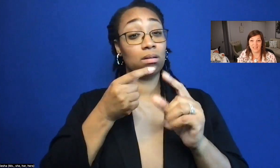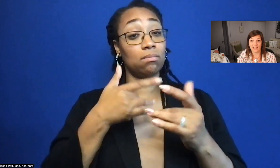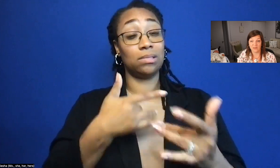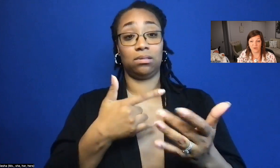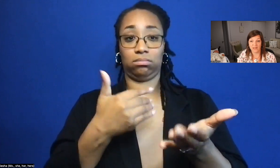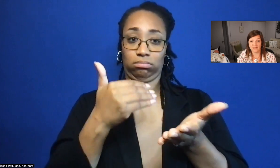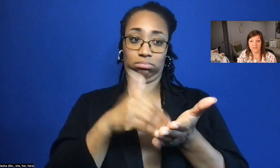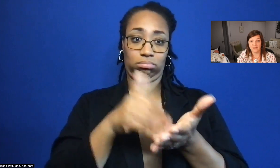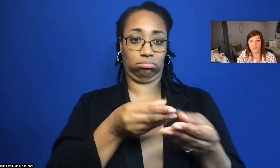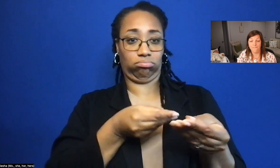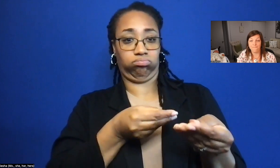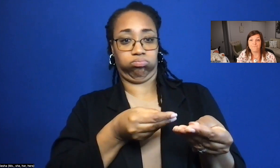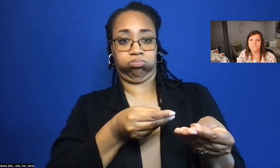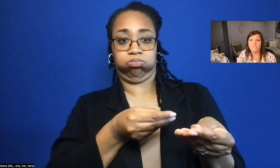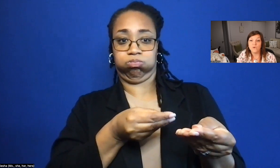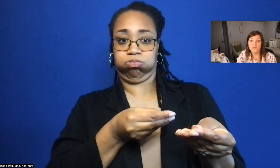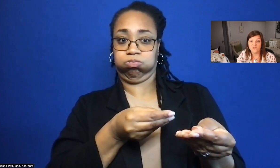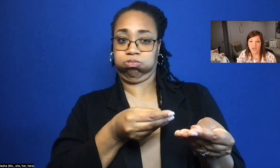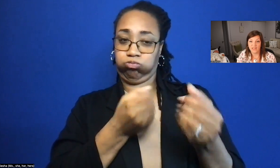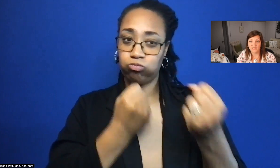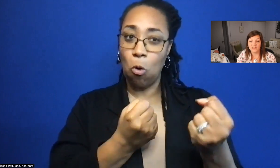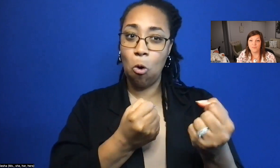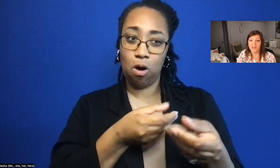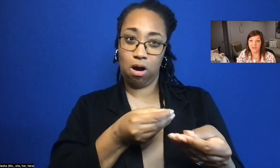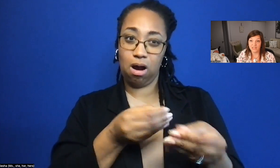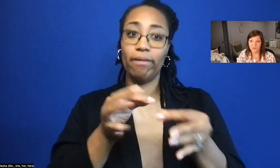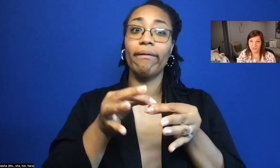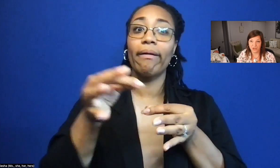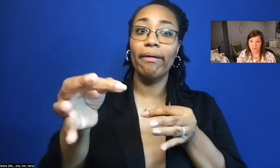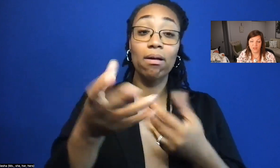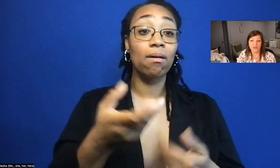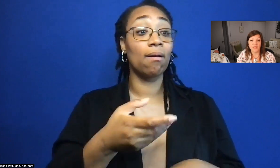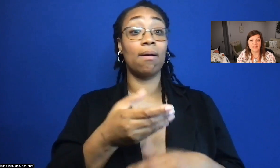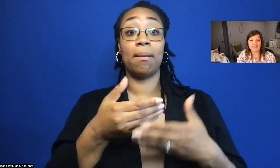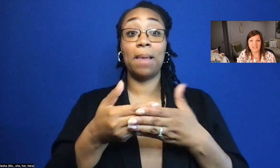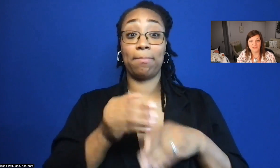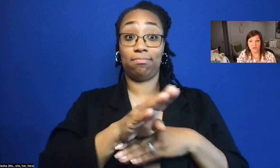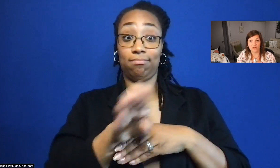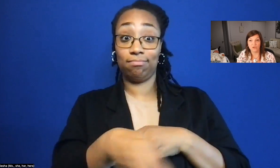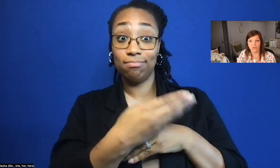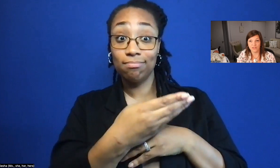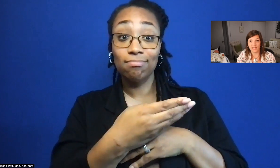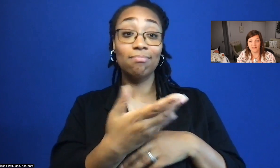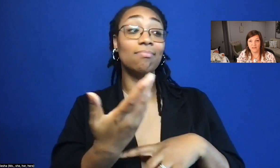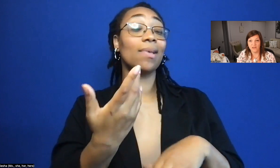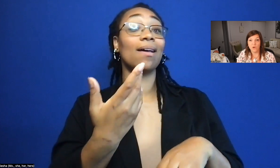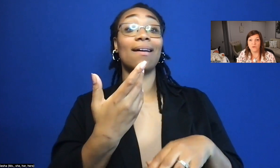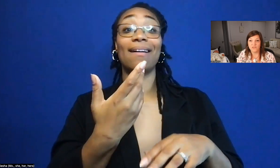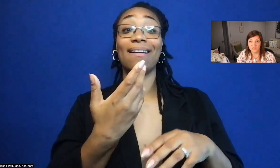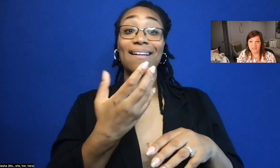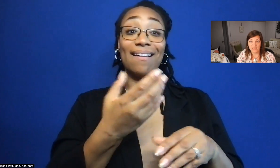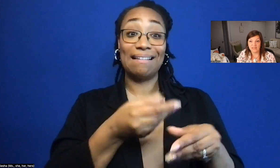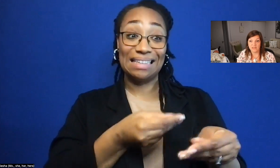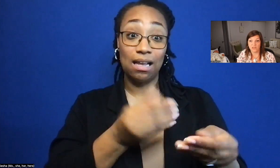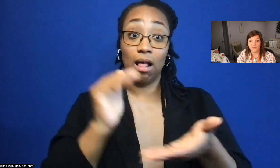sucking at the breast. Most find their periods return when their baby sleeps longer overnight or